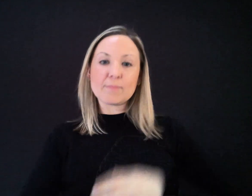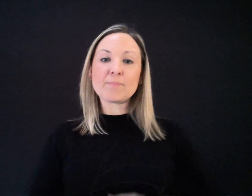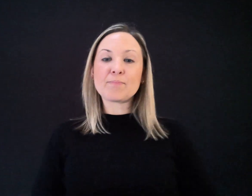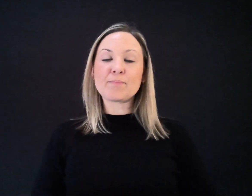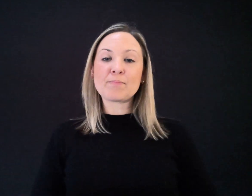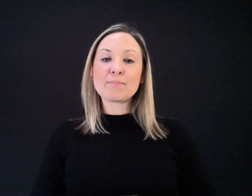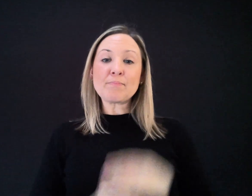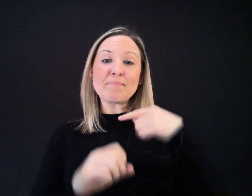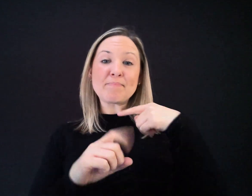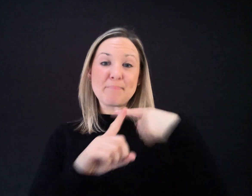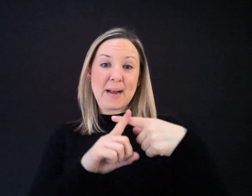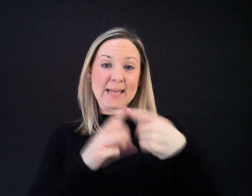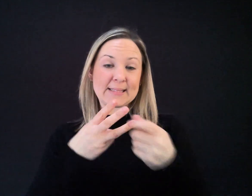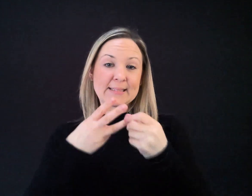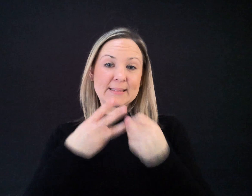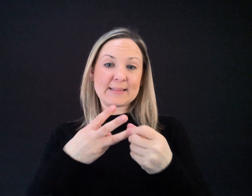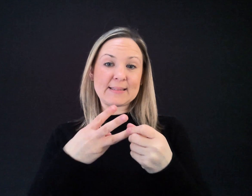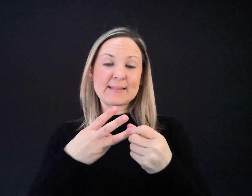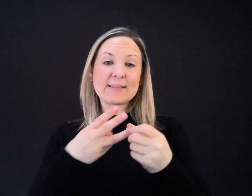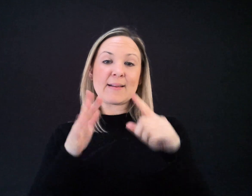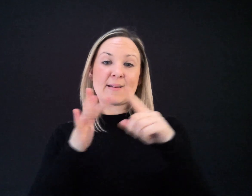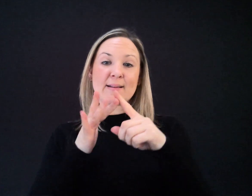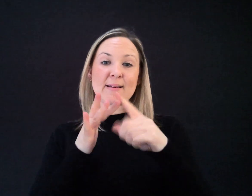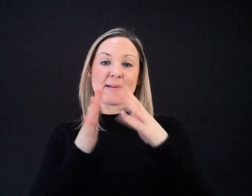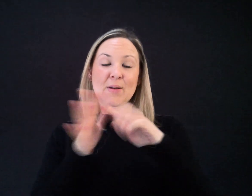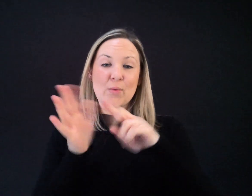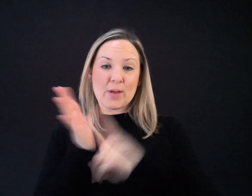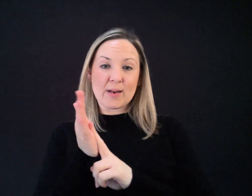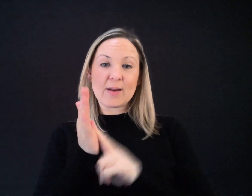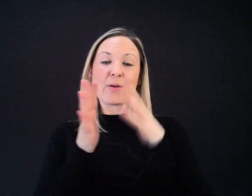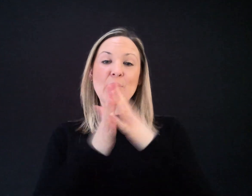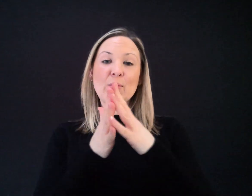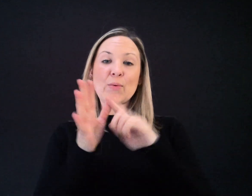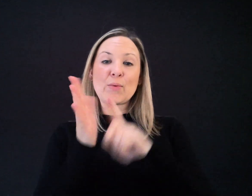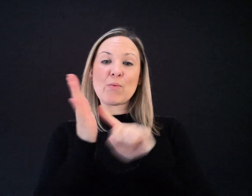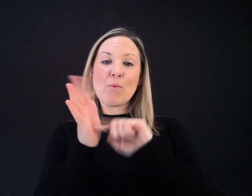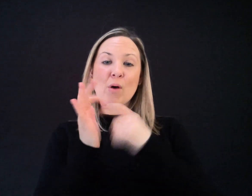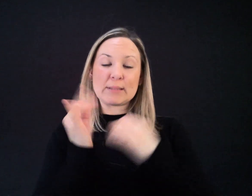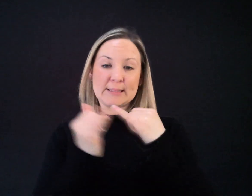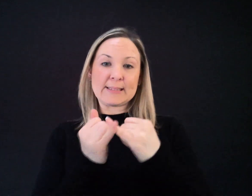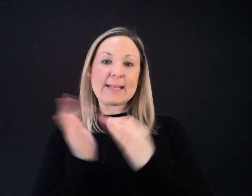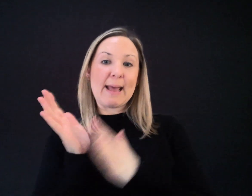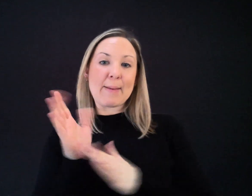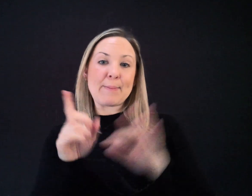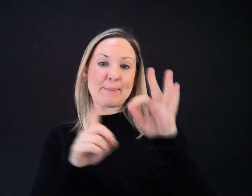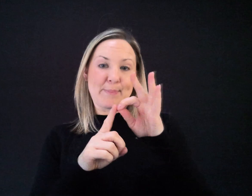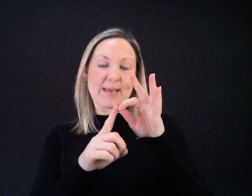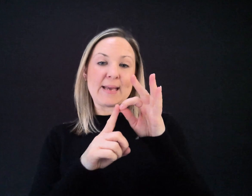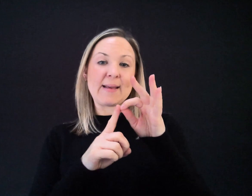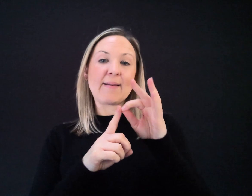and Ewan Walters, MP, Parliamentary Secretary for Disability.